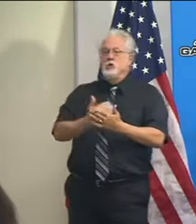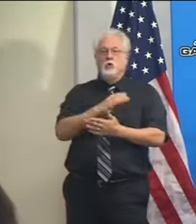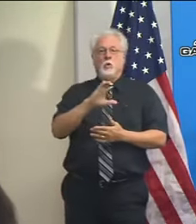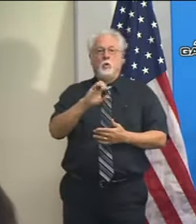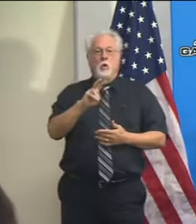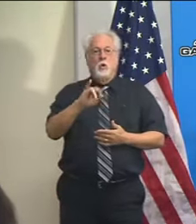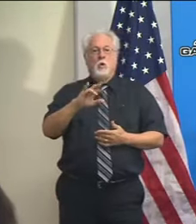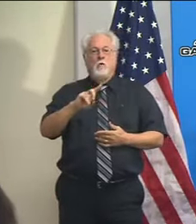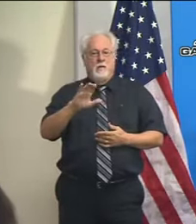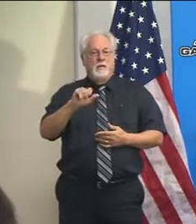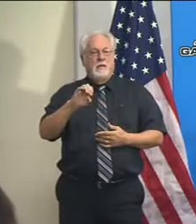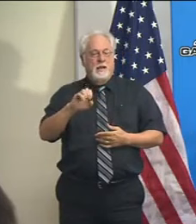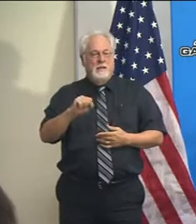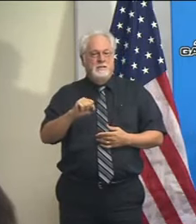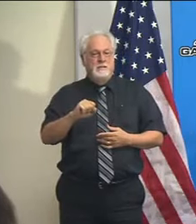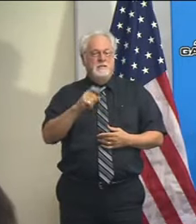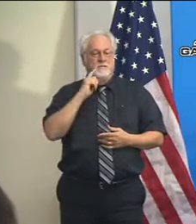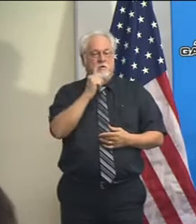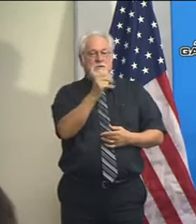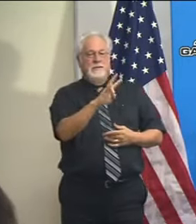COVID cases on